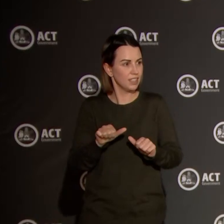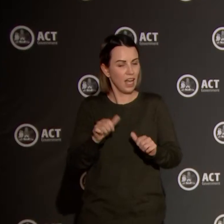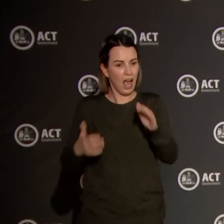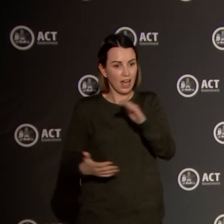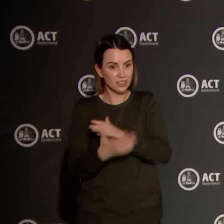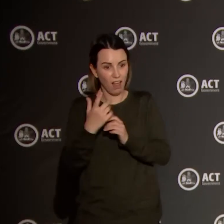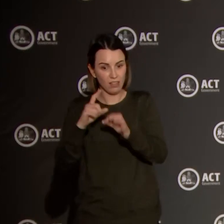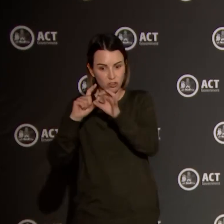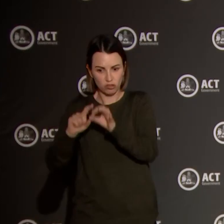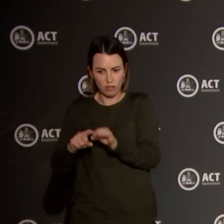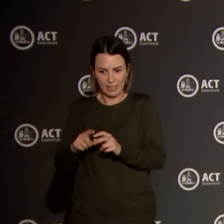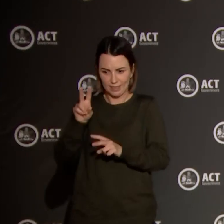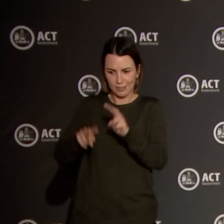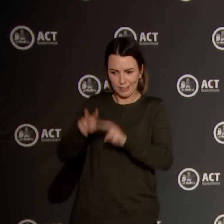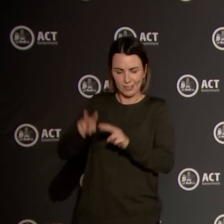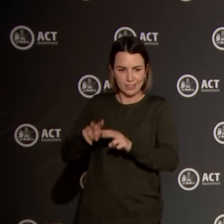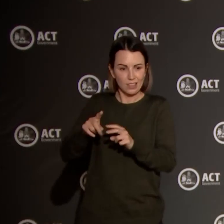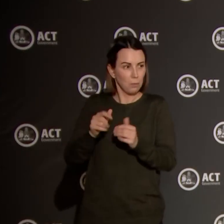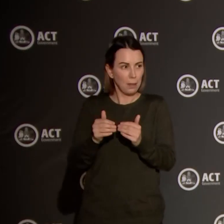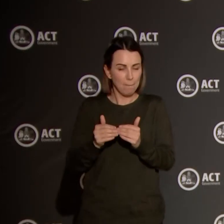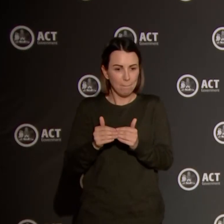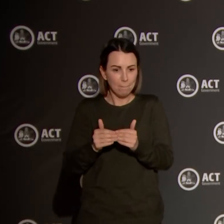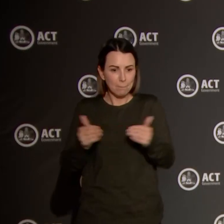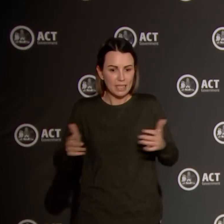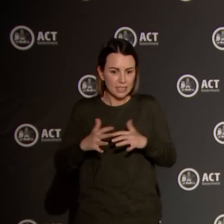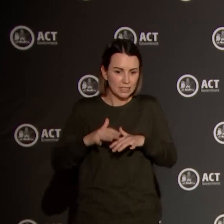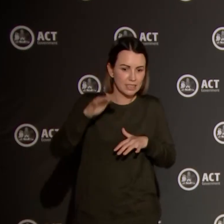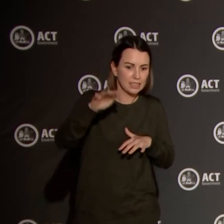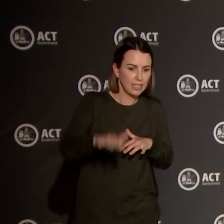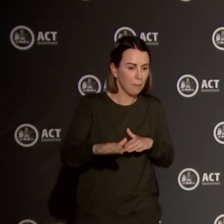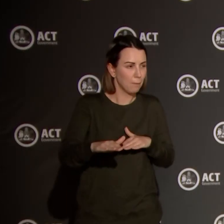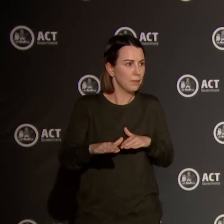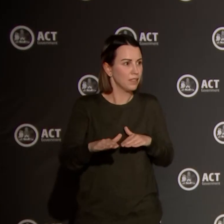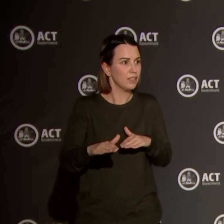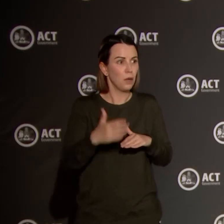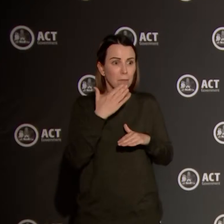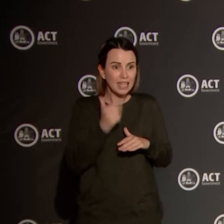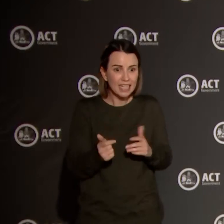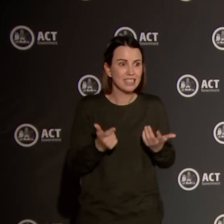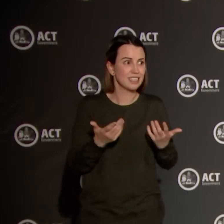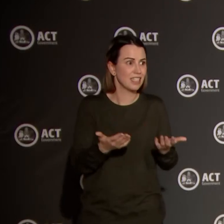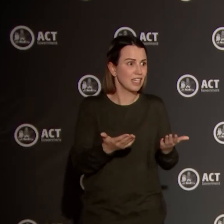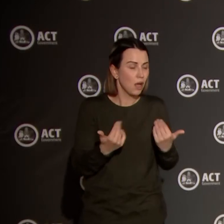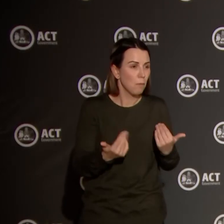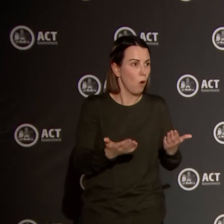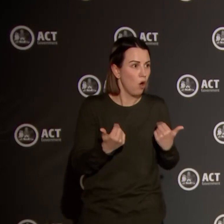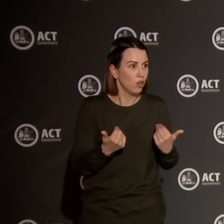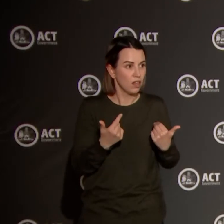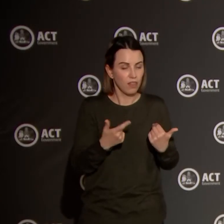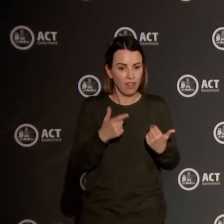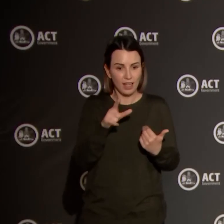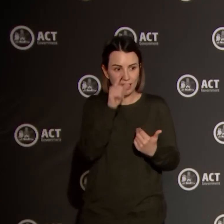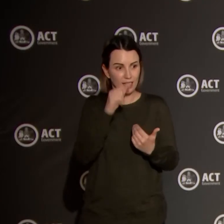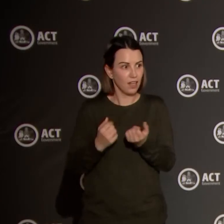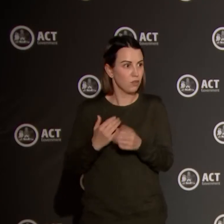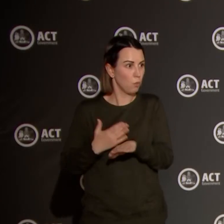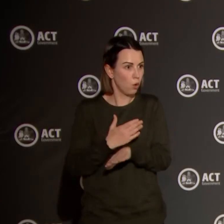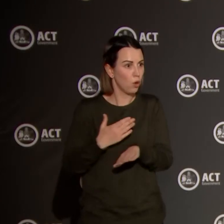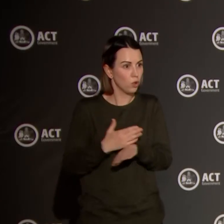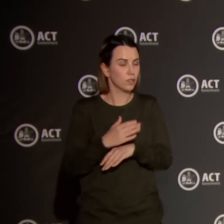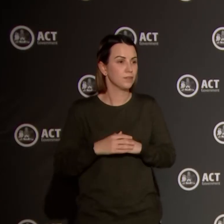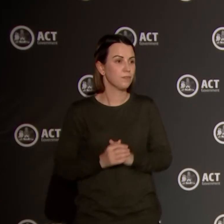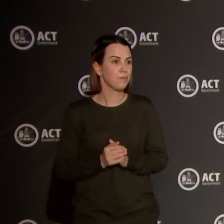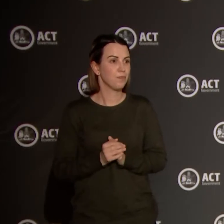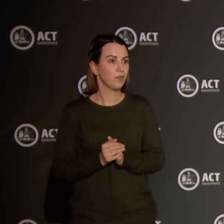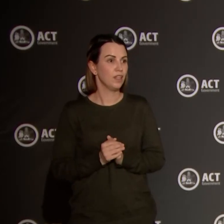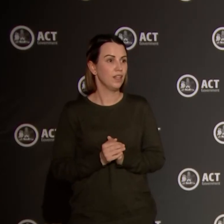screening would be a big step forward, I think, in this debate, if they were at least willing to countenance doing that. You